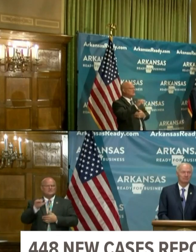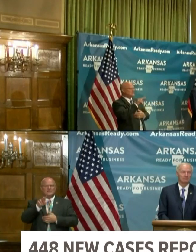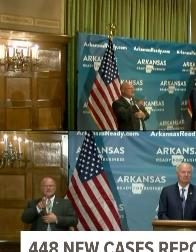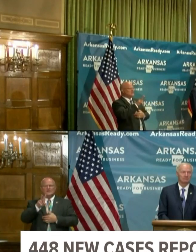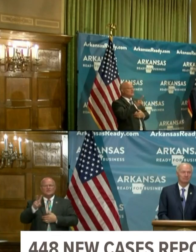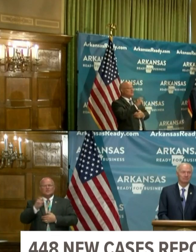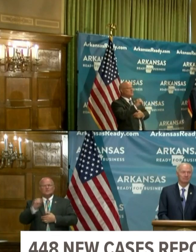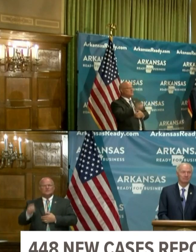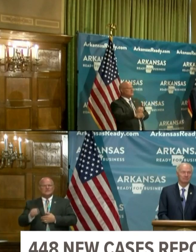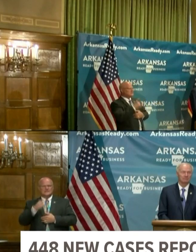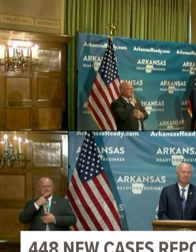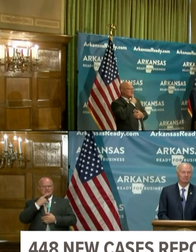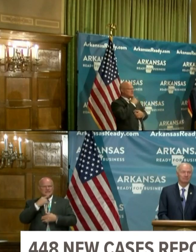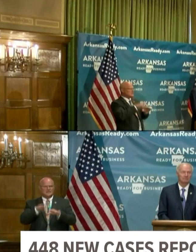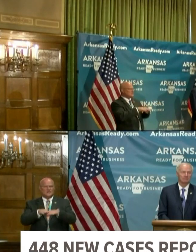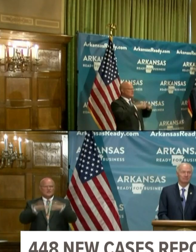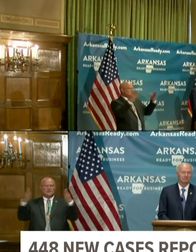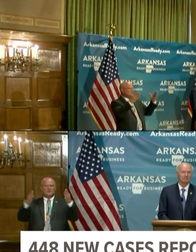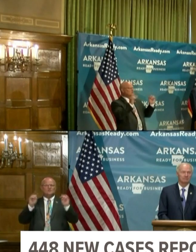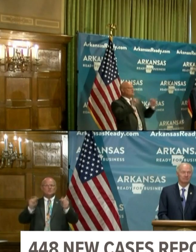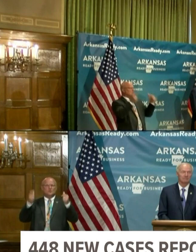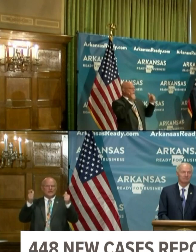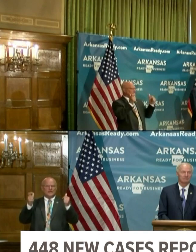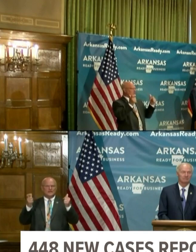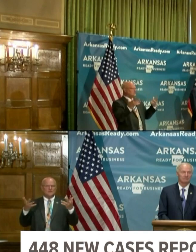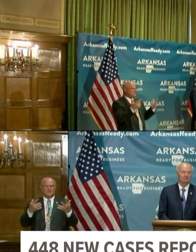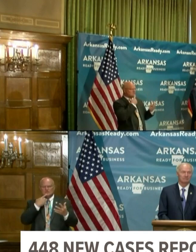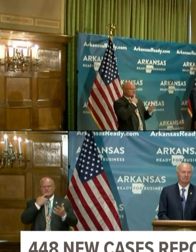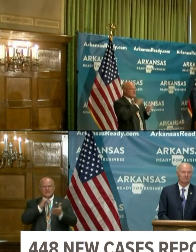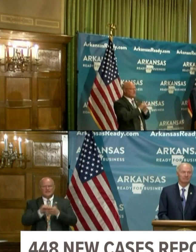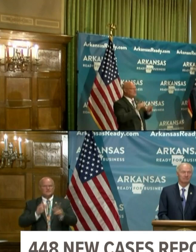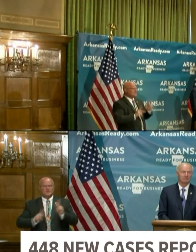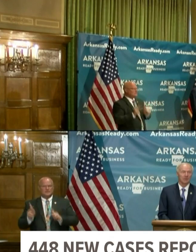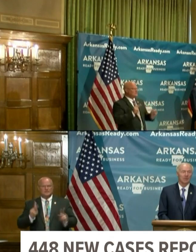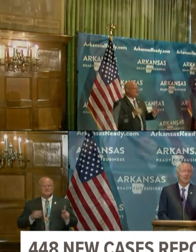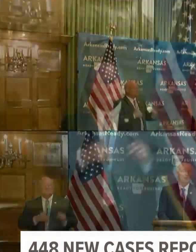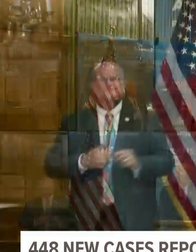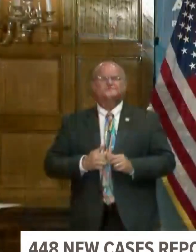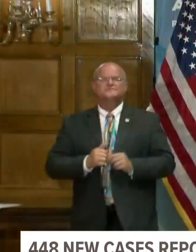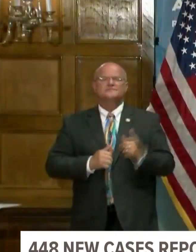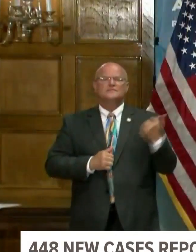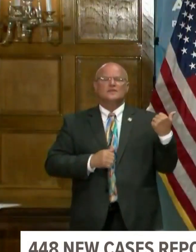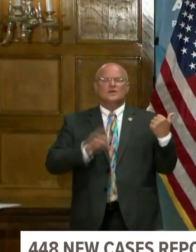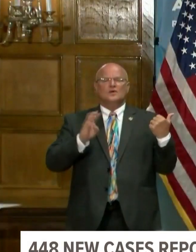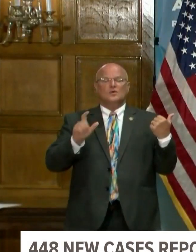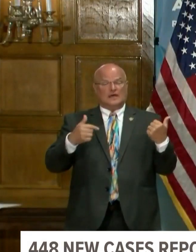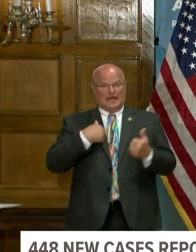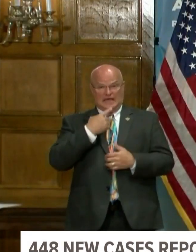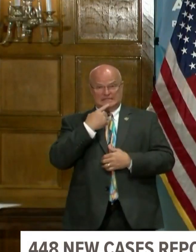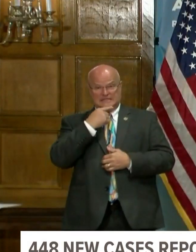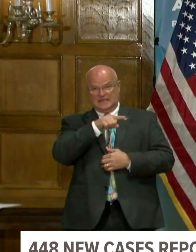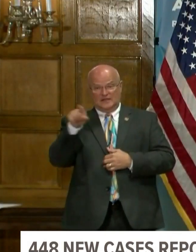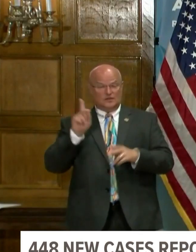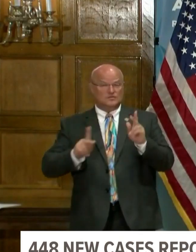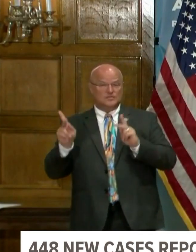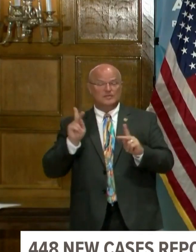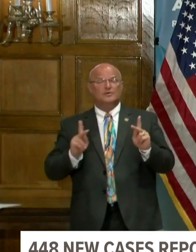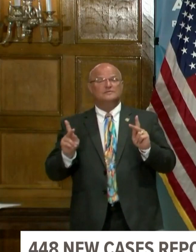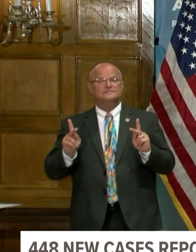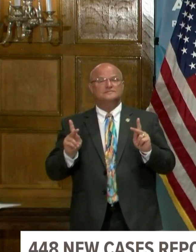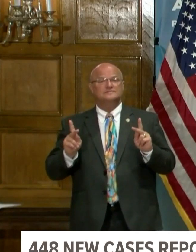responding thought you were lifting restrictions too quickly. What would you say to those people? Well, I would say to those